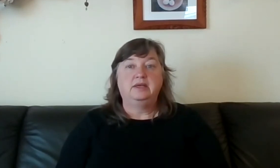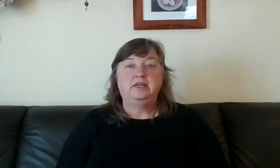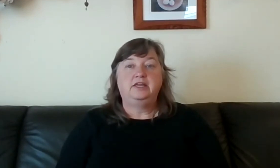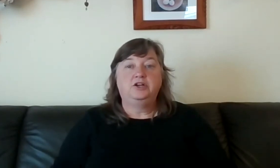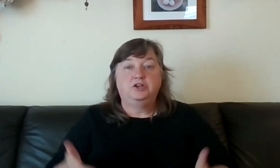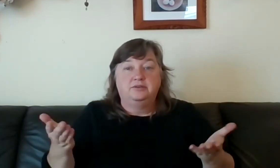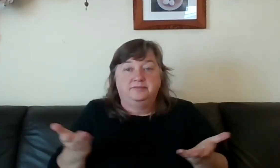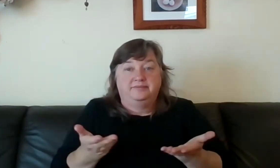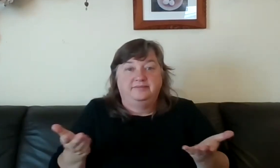Here.